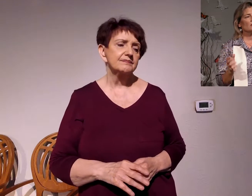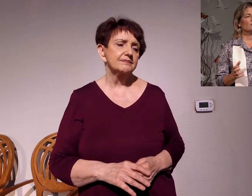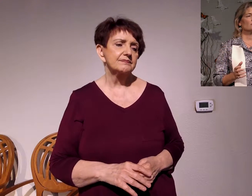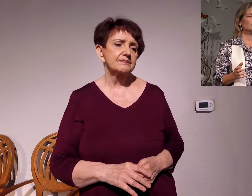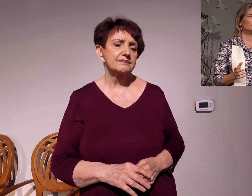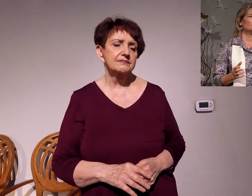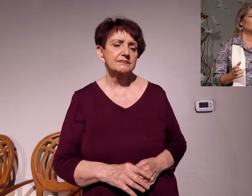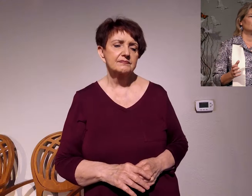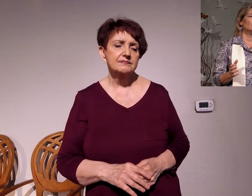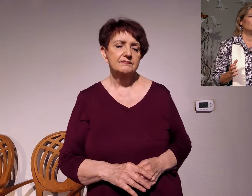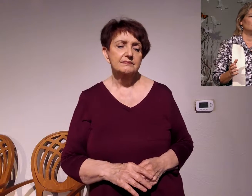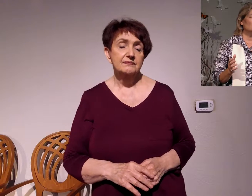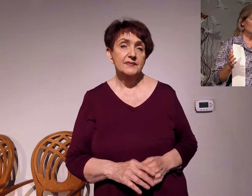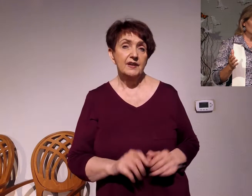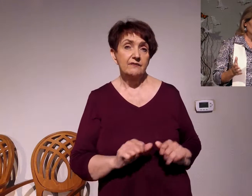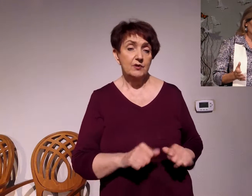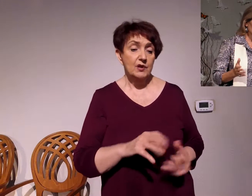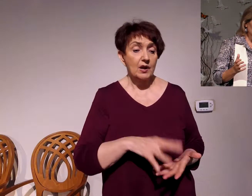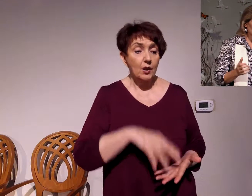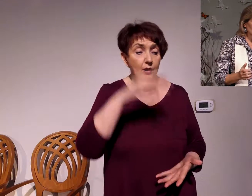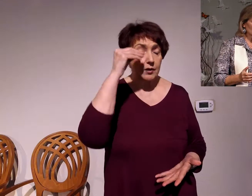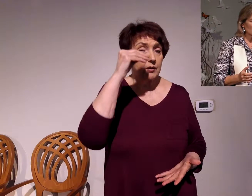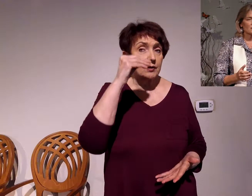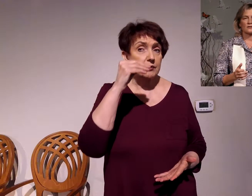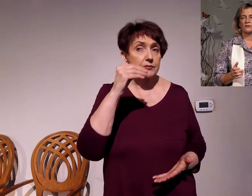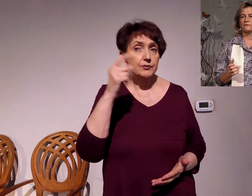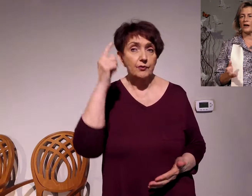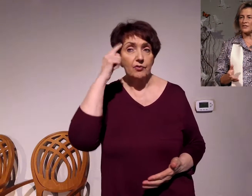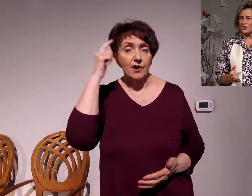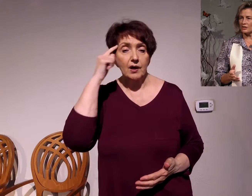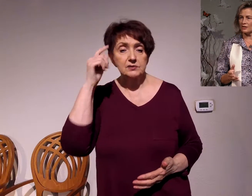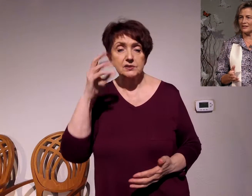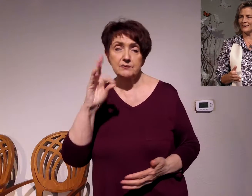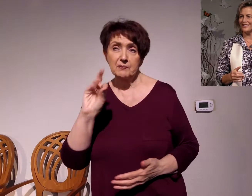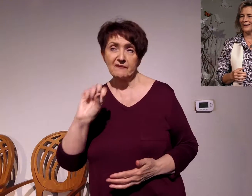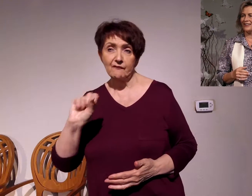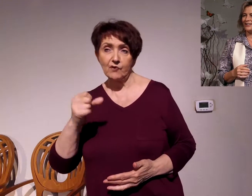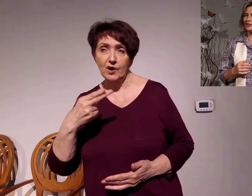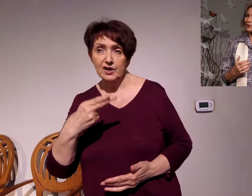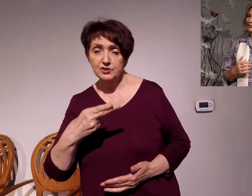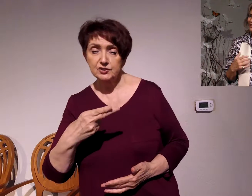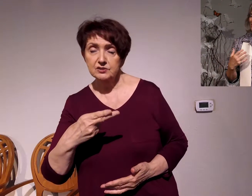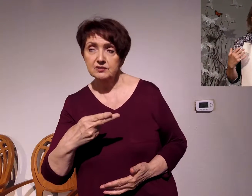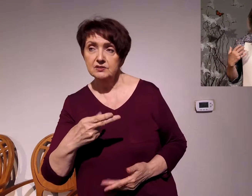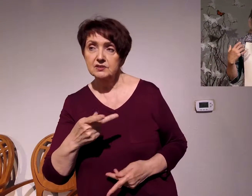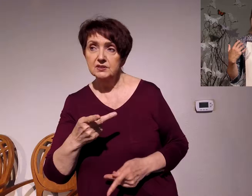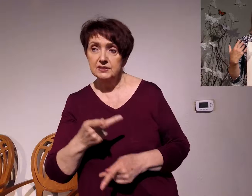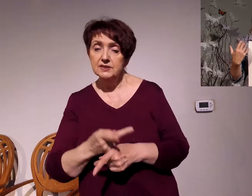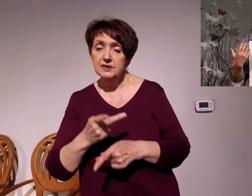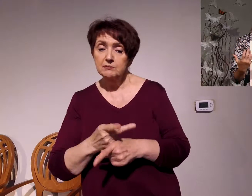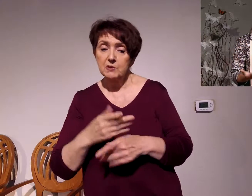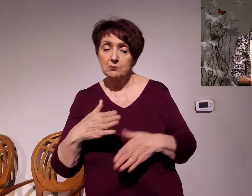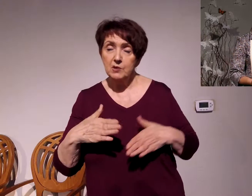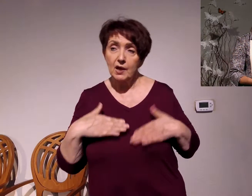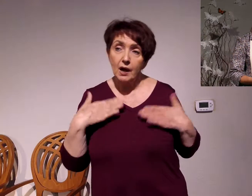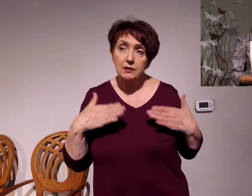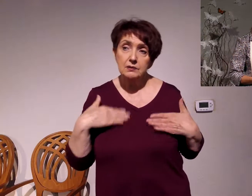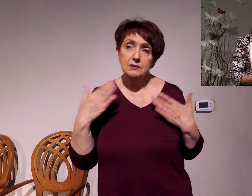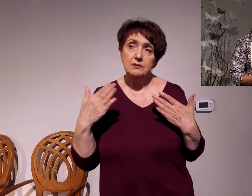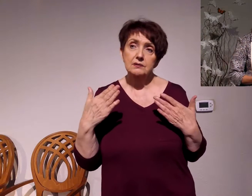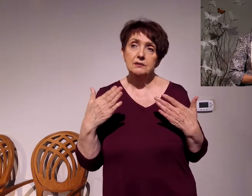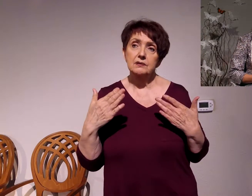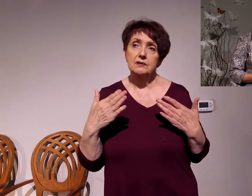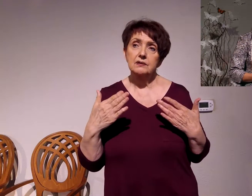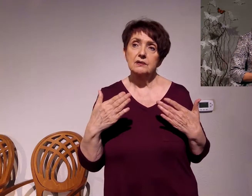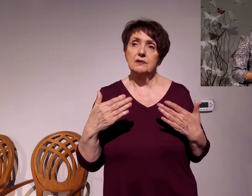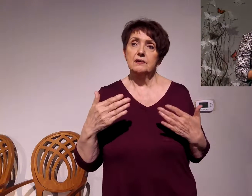So if you can learn to keep your thoughts fresh, learn to keep your thoughts young,